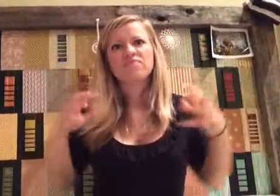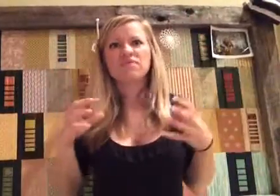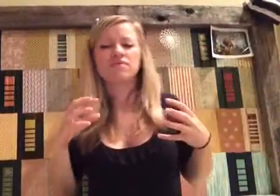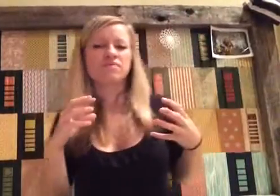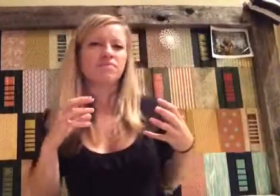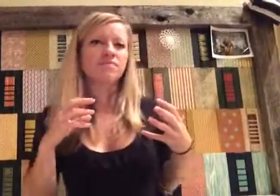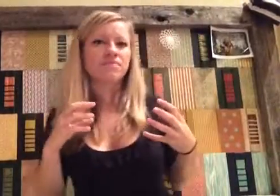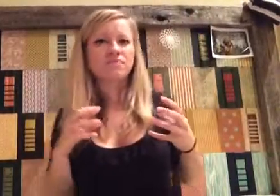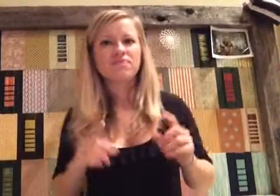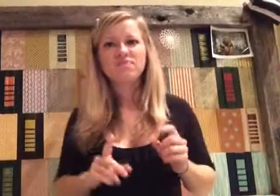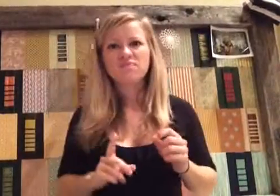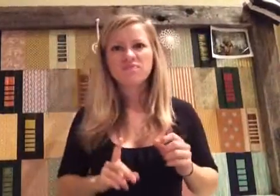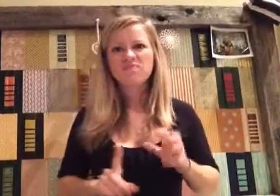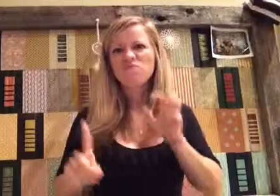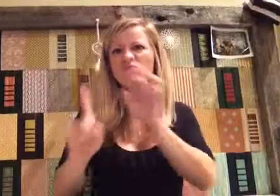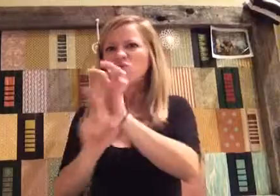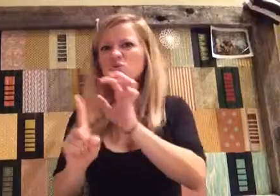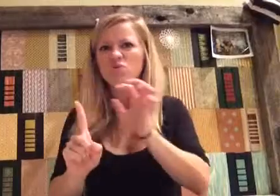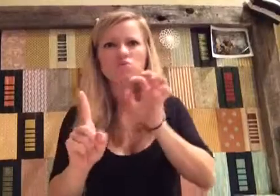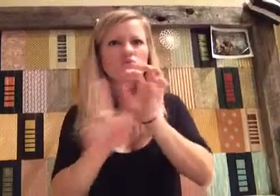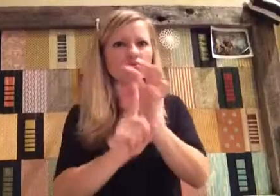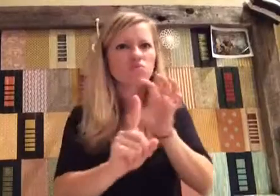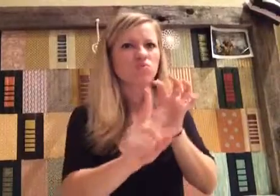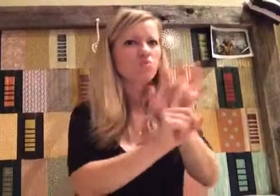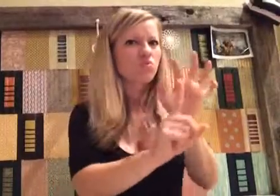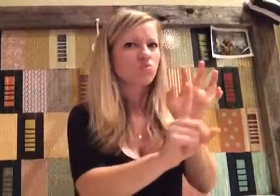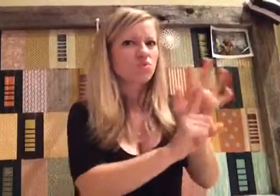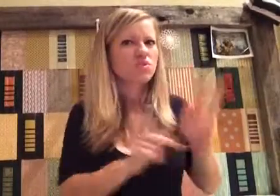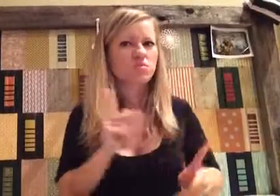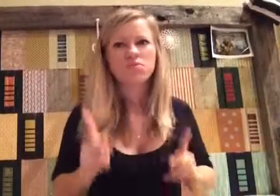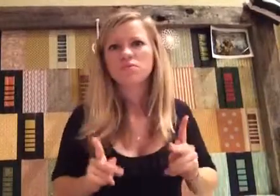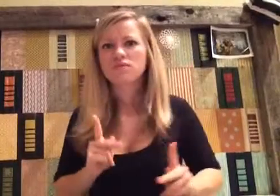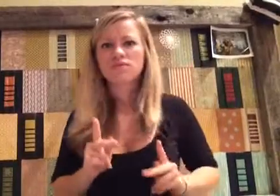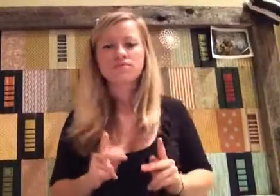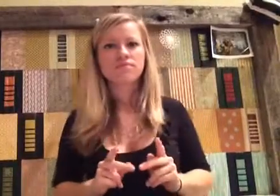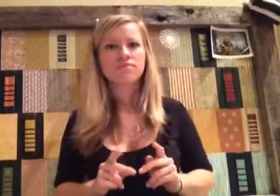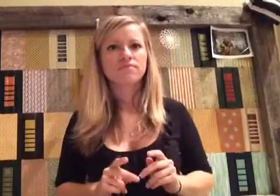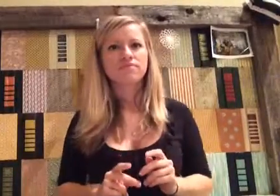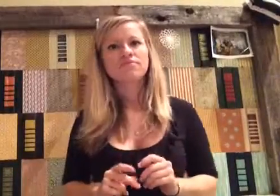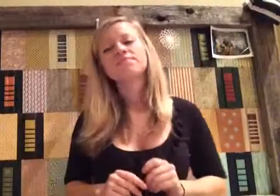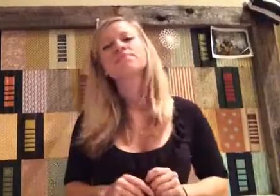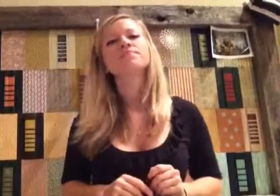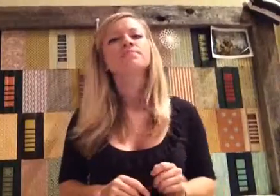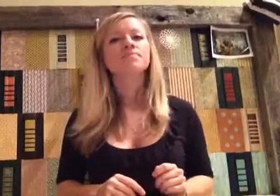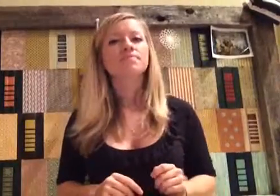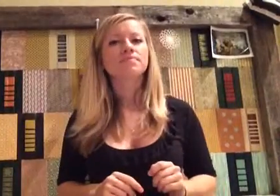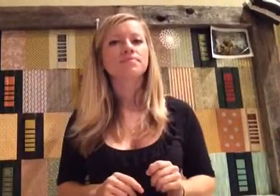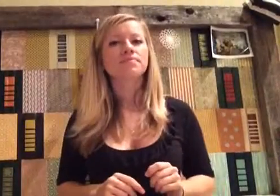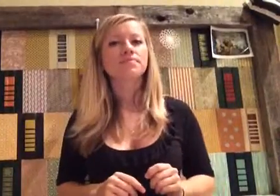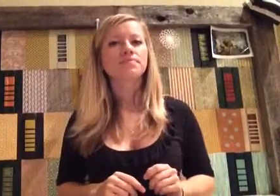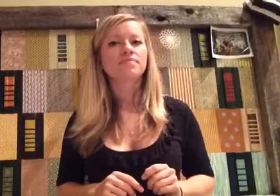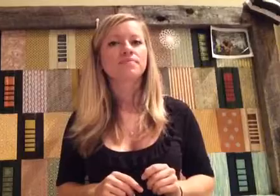that attacks other characters in the book. This is an example of person versus technology.